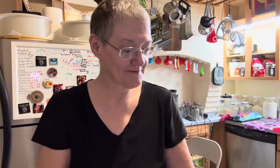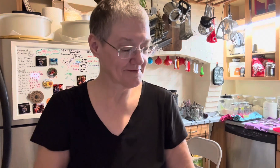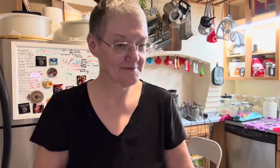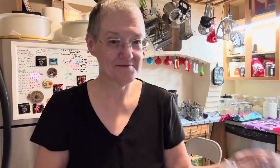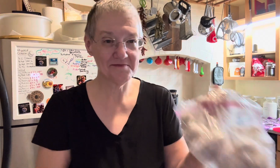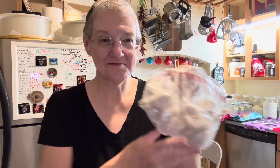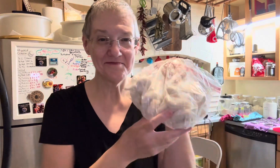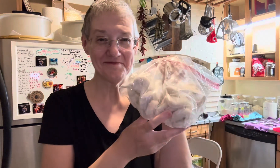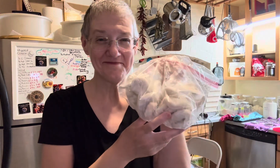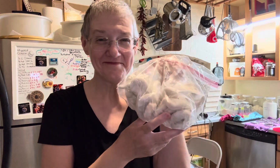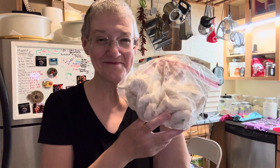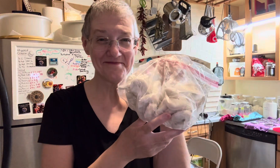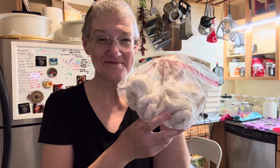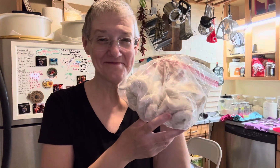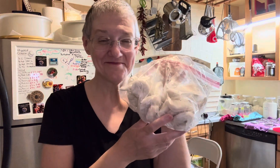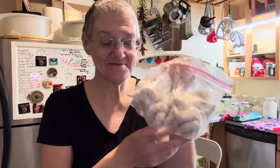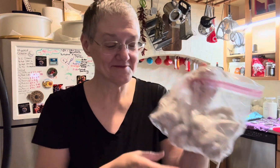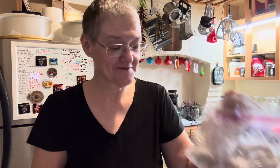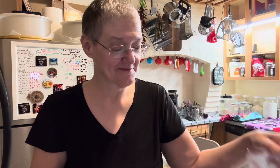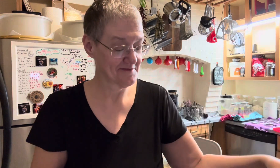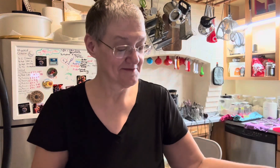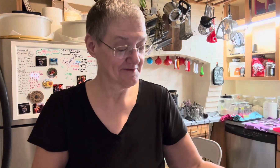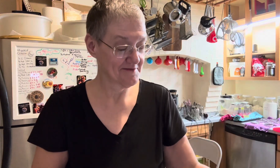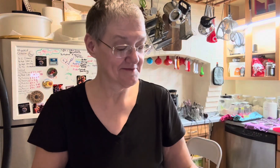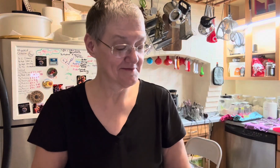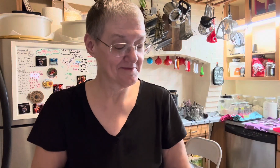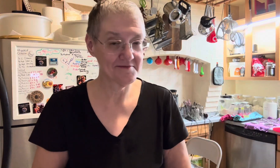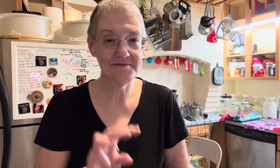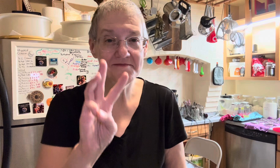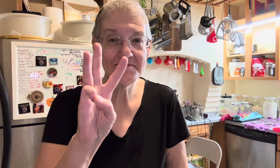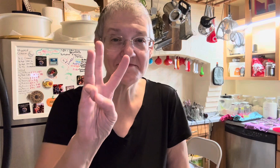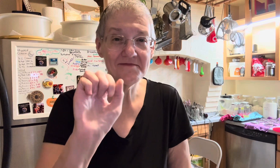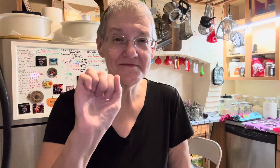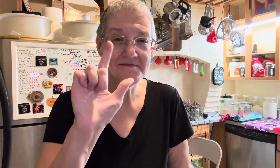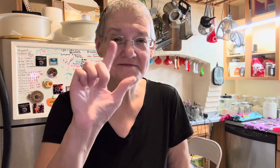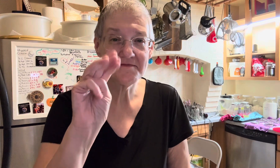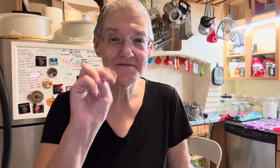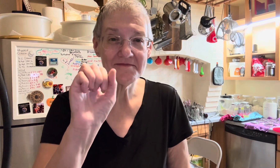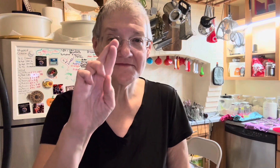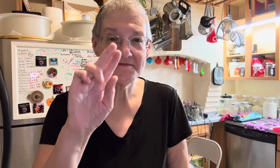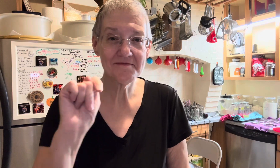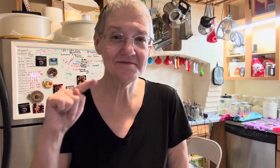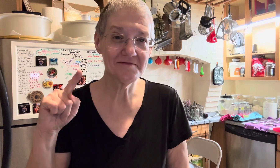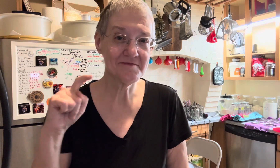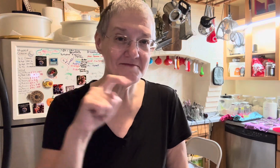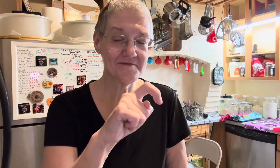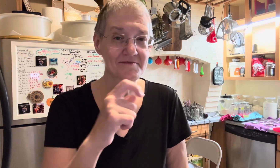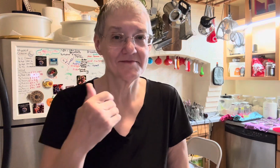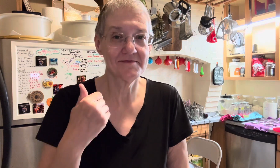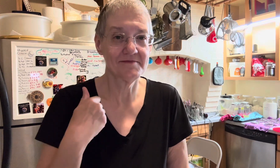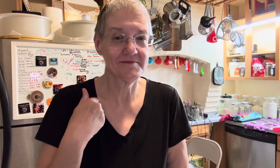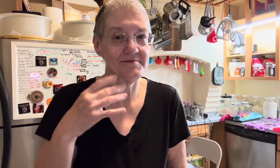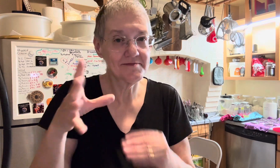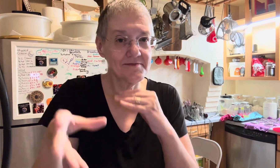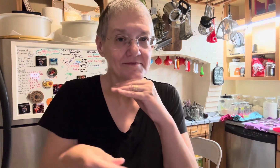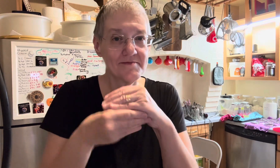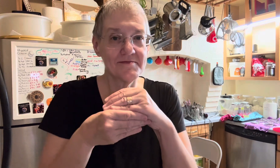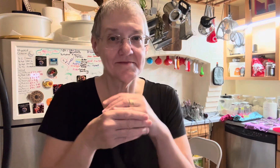Now on Sunday, I'm going to have a pound of shrimp. This is from Walmart, and it does have